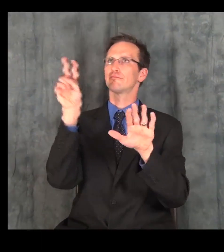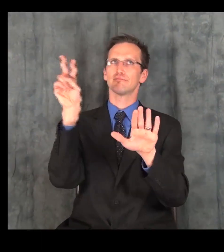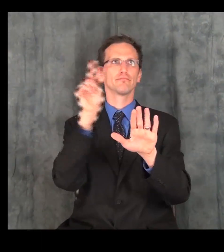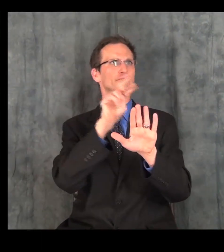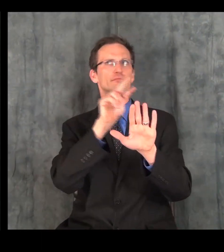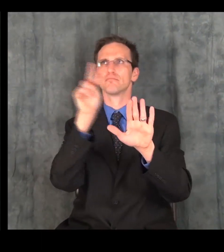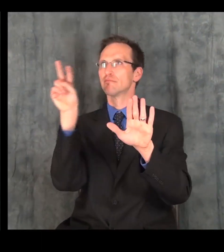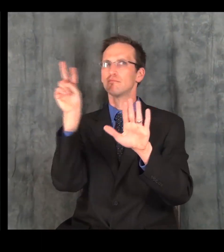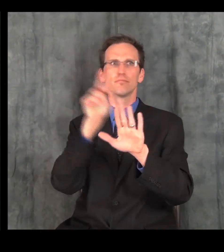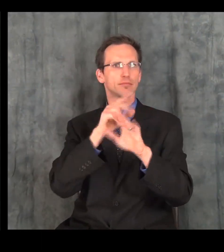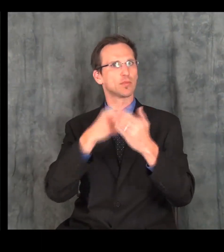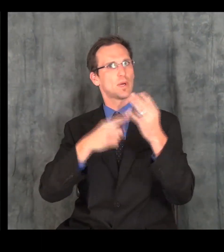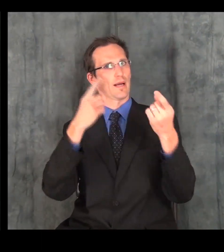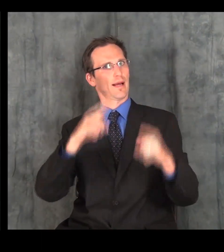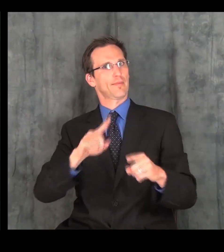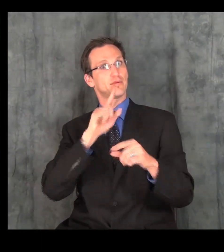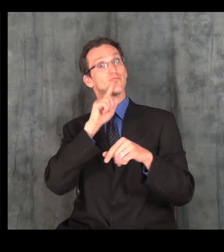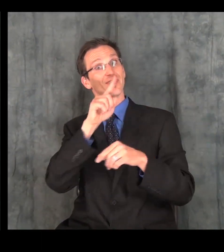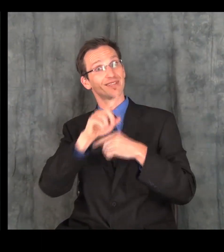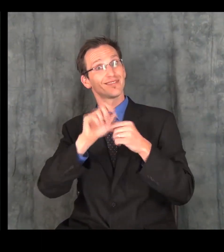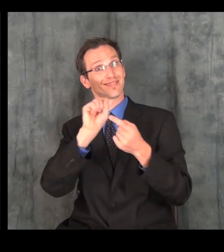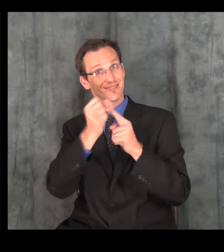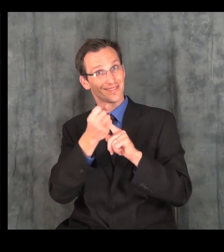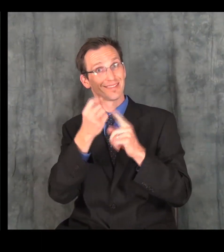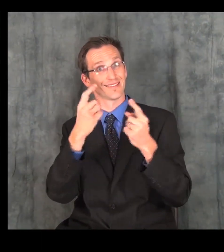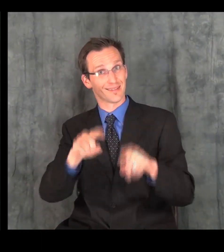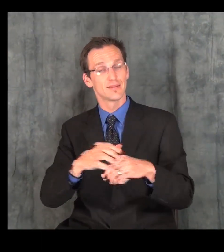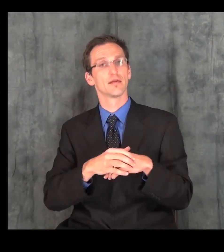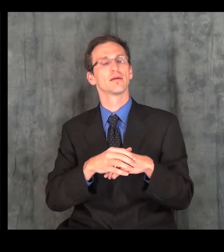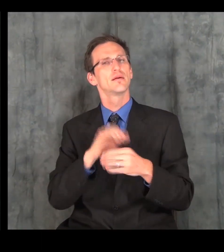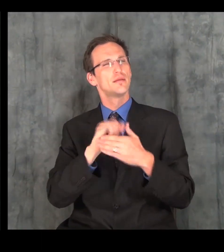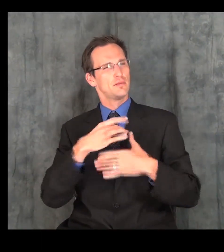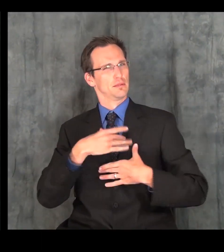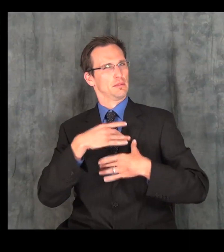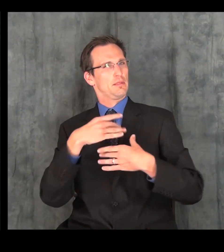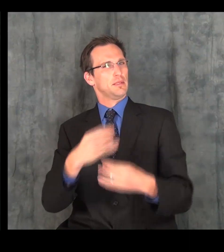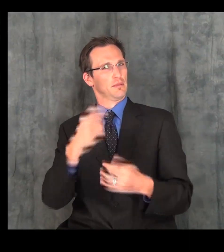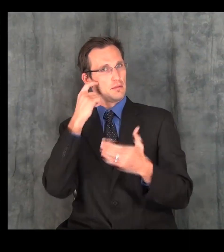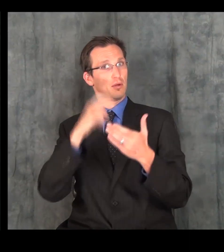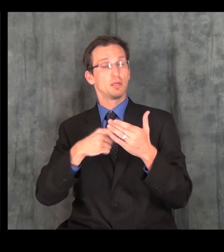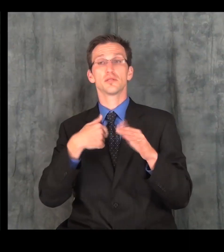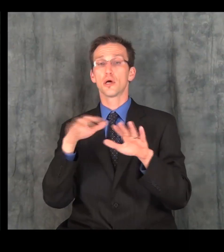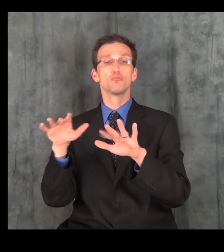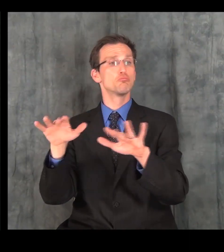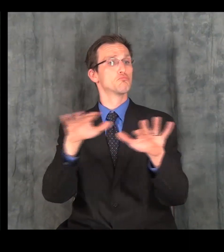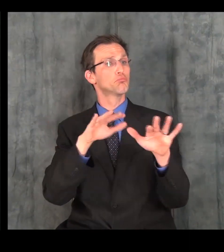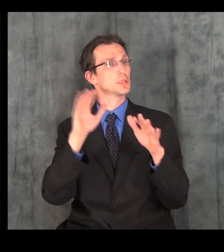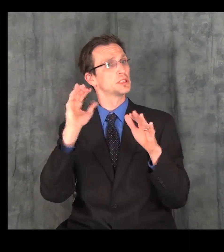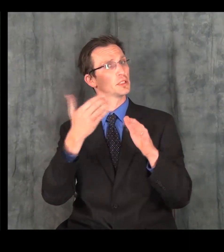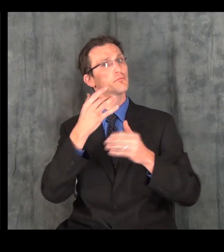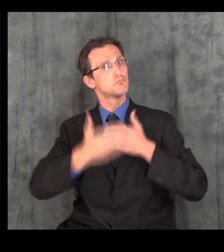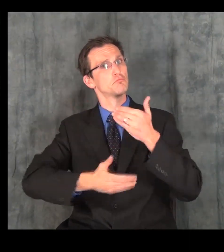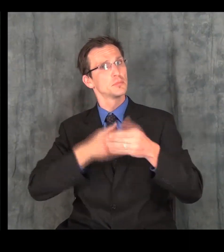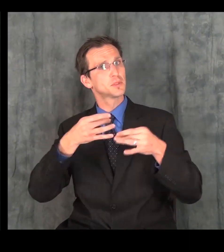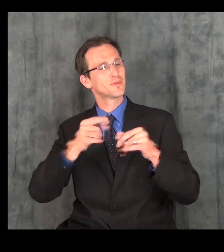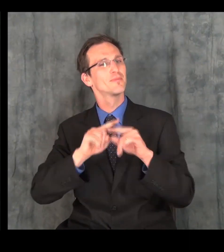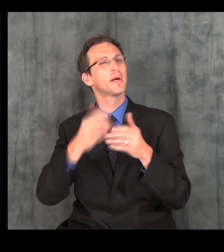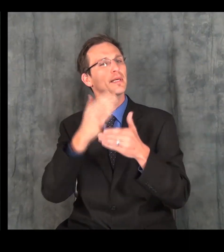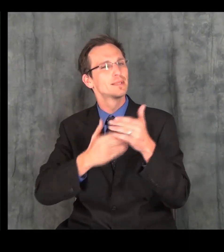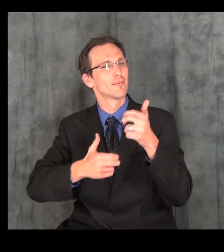in an authentic situation. And it was really interesting to note that it did seem to go very well, but there were still some